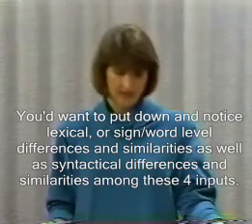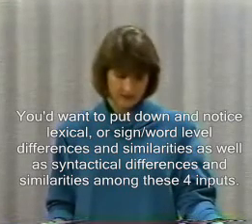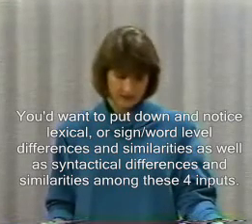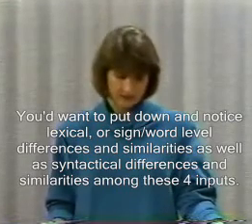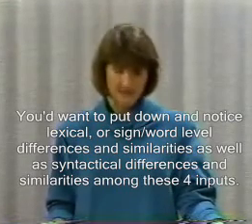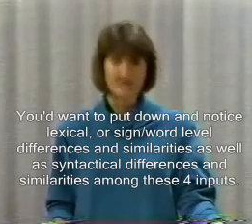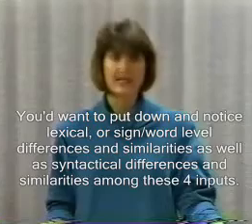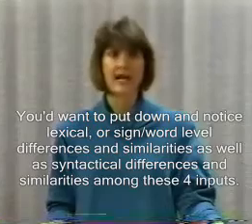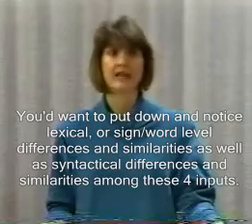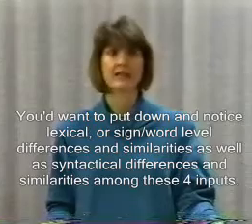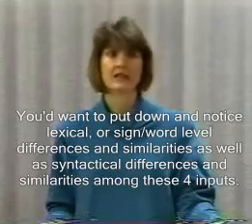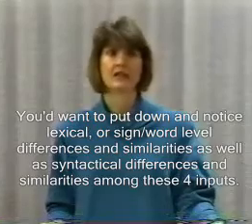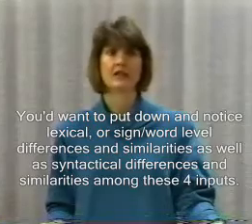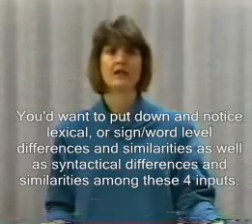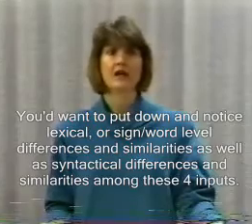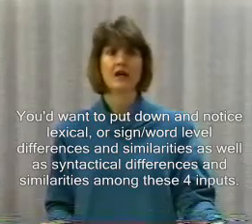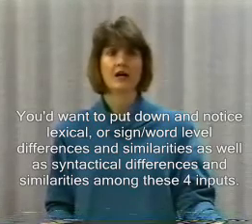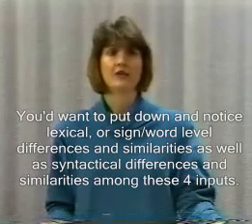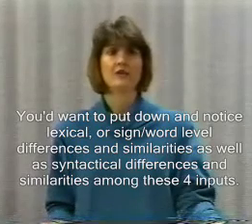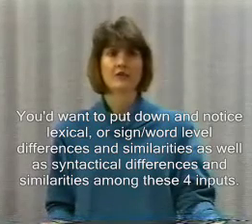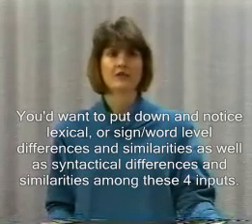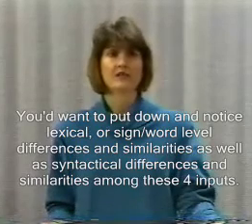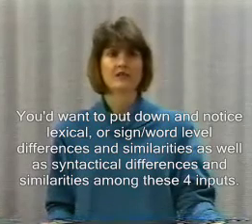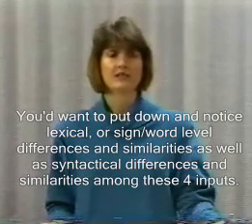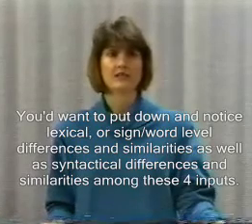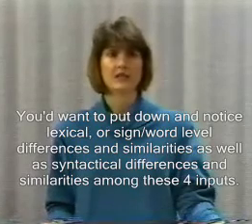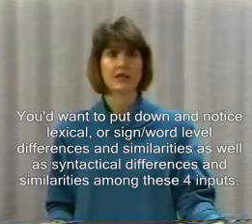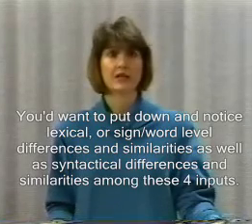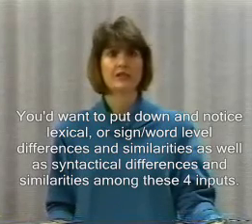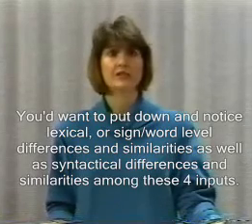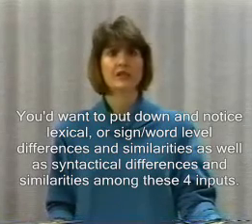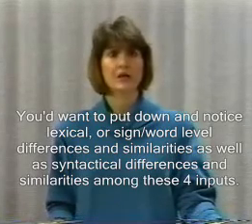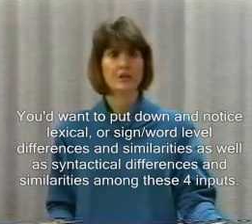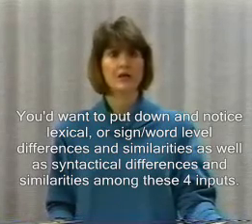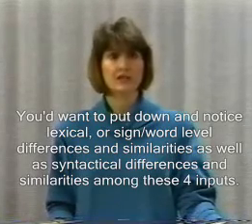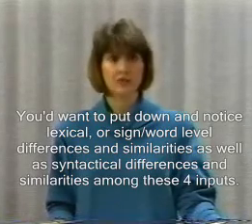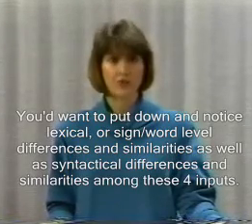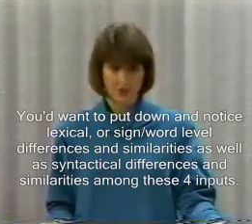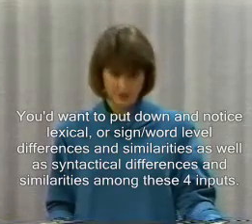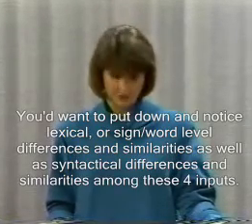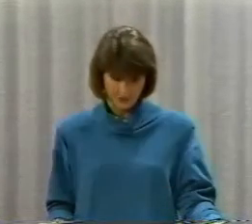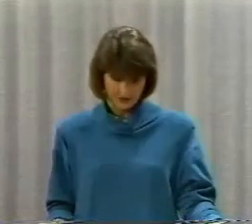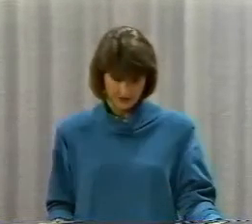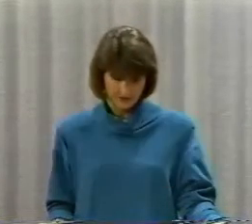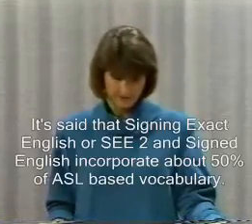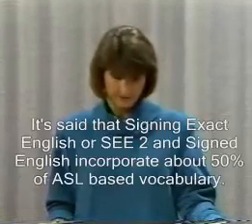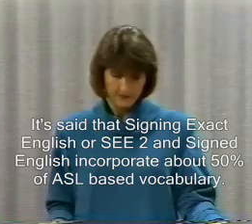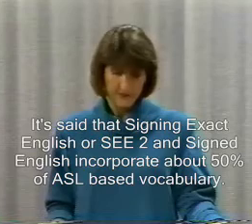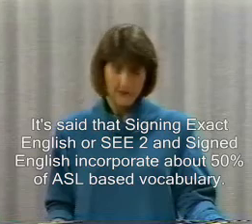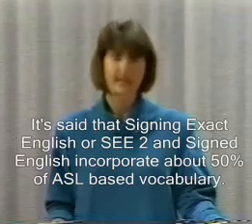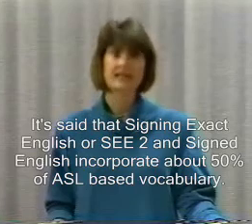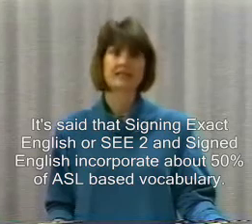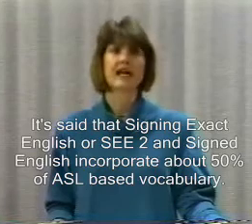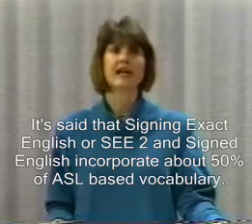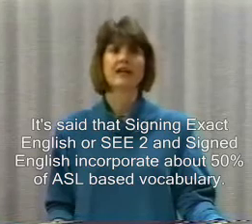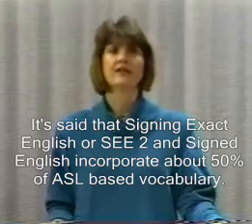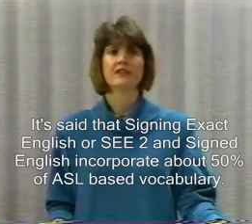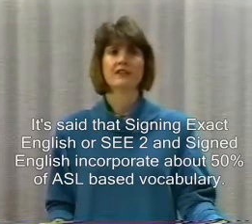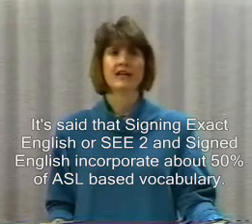as syntactical differences and similarities among these 4 inputs. It's said that